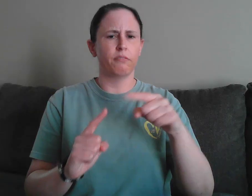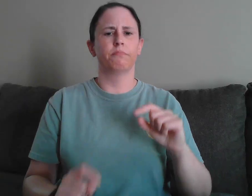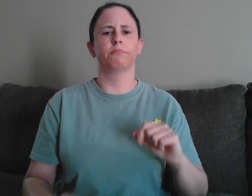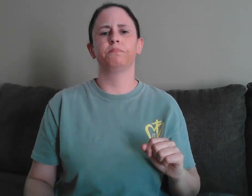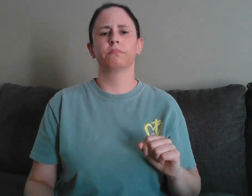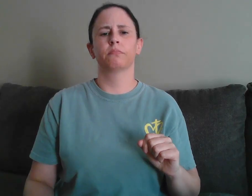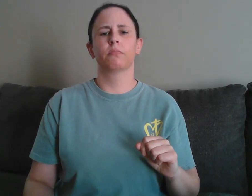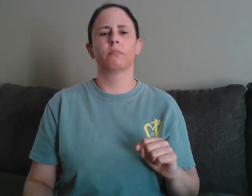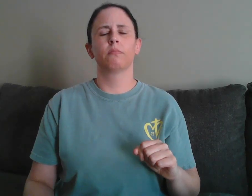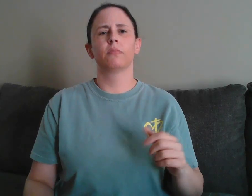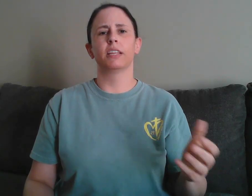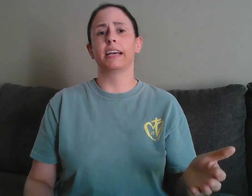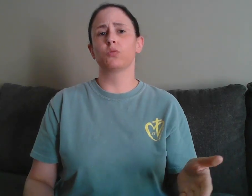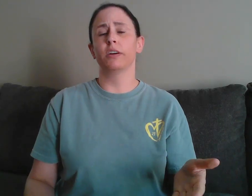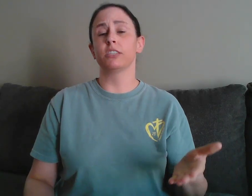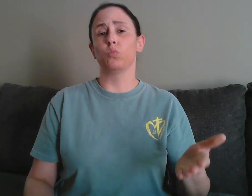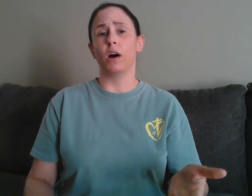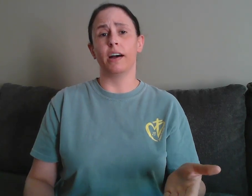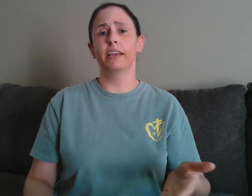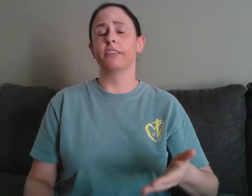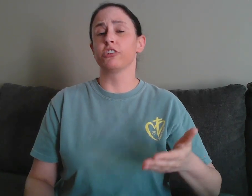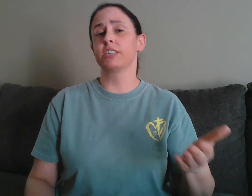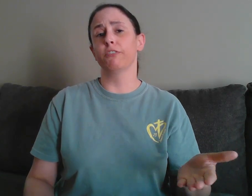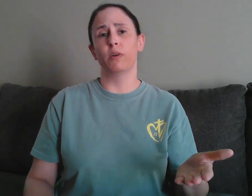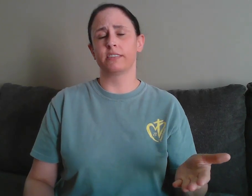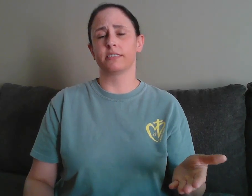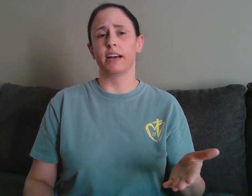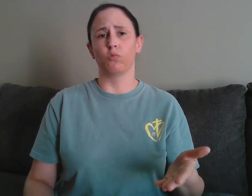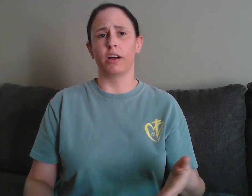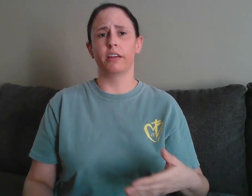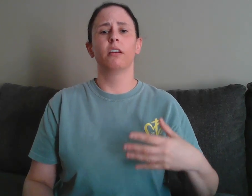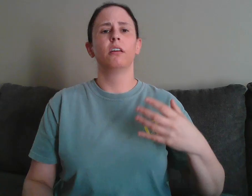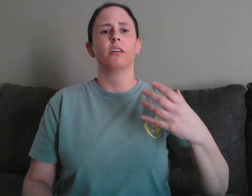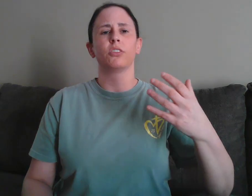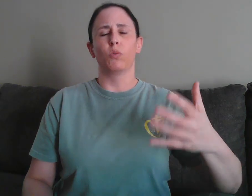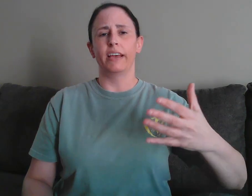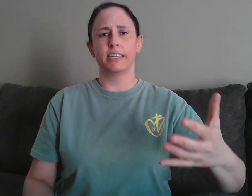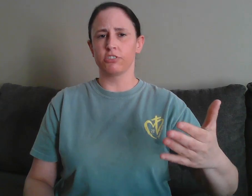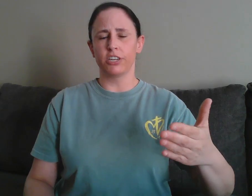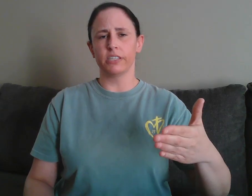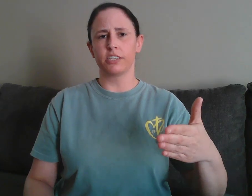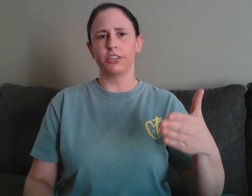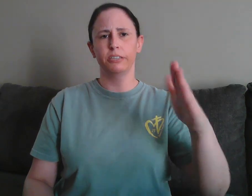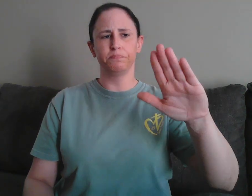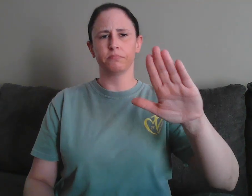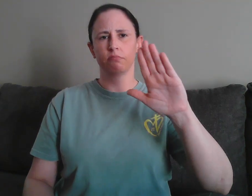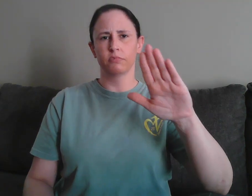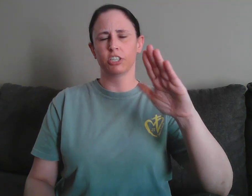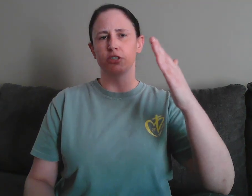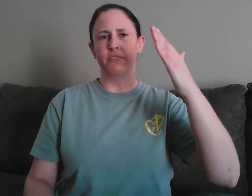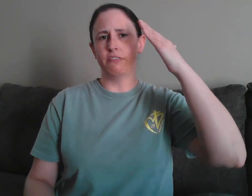when. The next one is why, and there's different ways to sign why. The way I tell students to do it, close 5